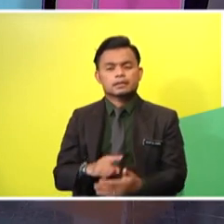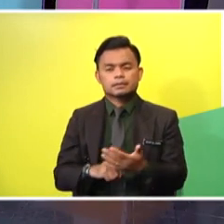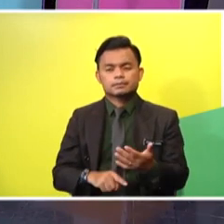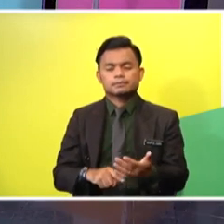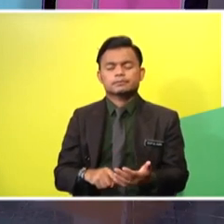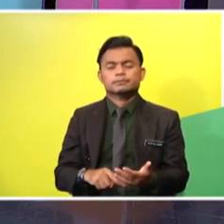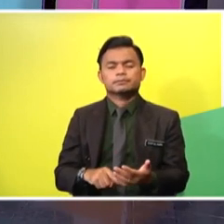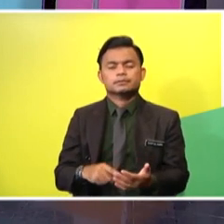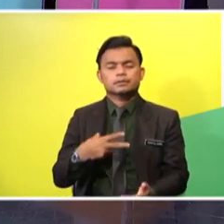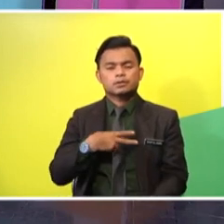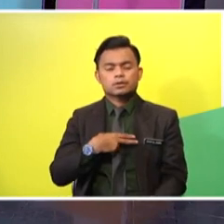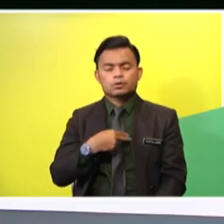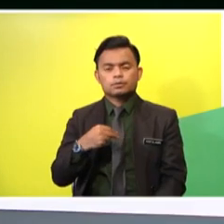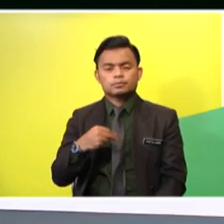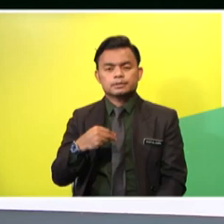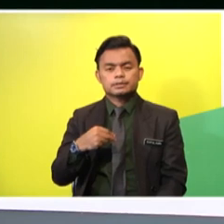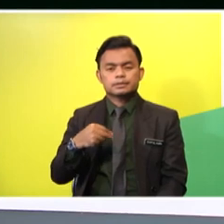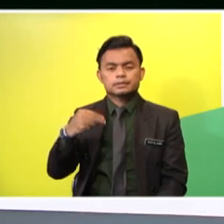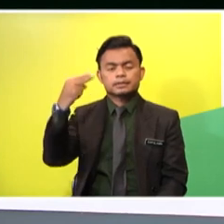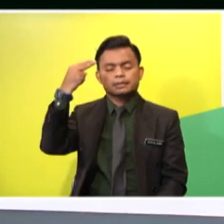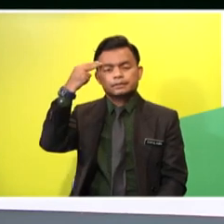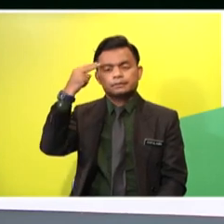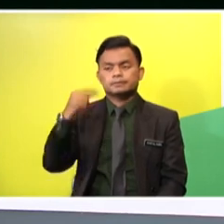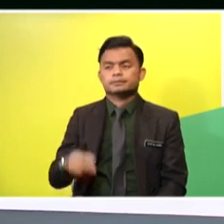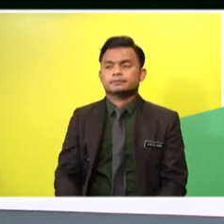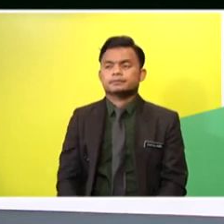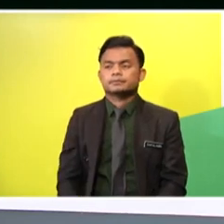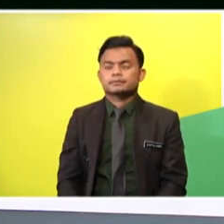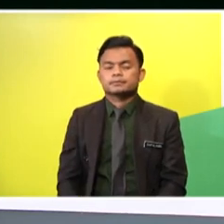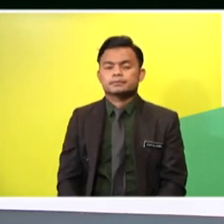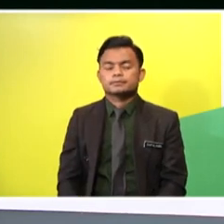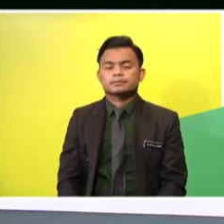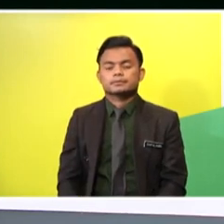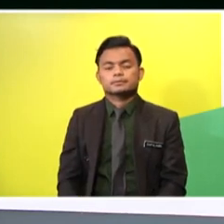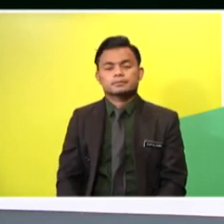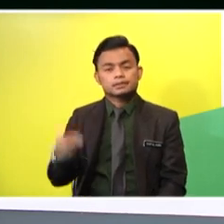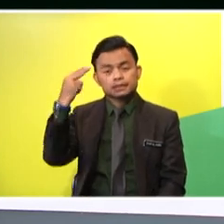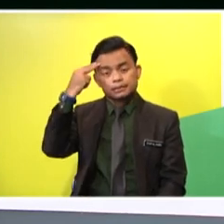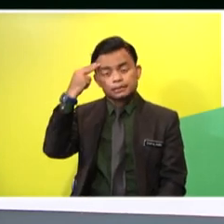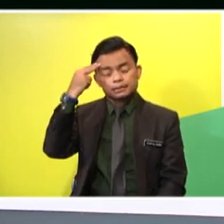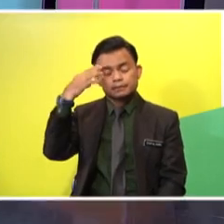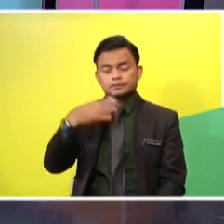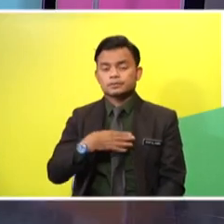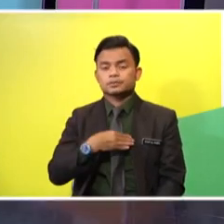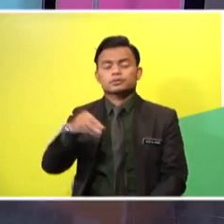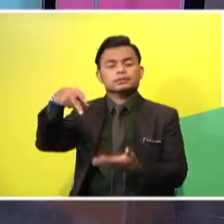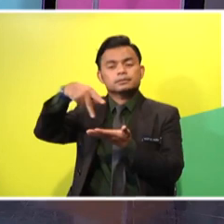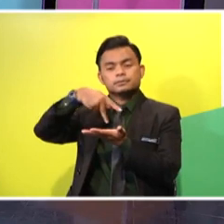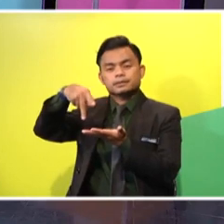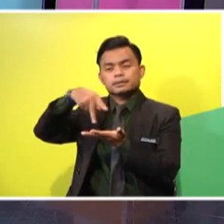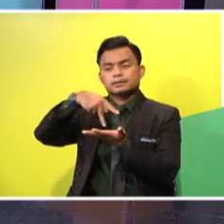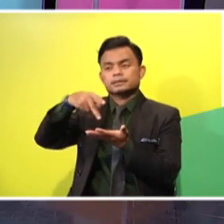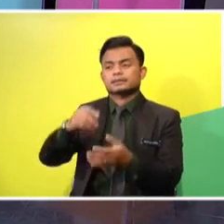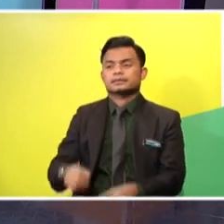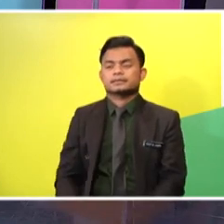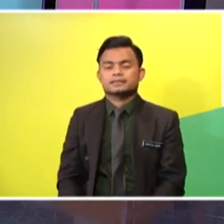actually besides football? My hobby, I actually love to dance. Oh, so nice. So I can't dance.